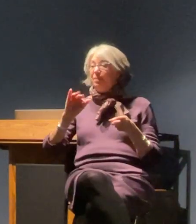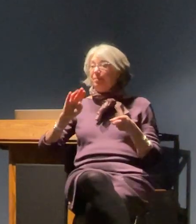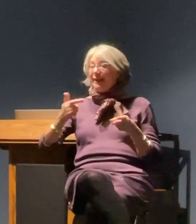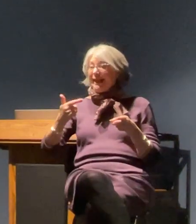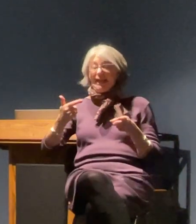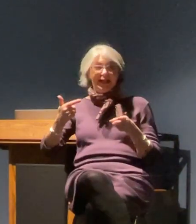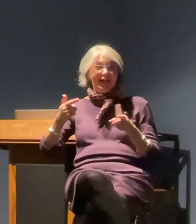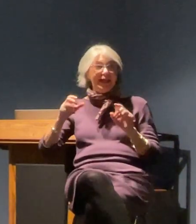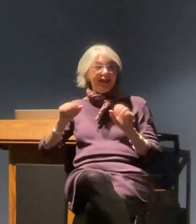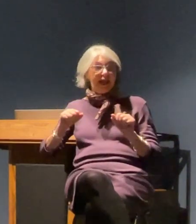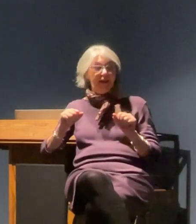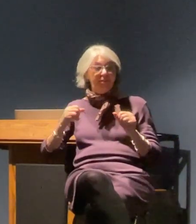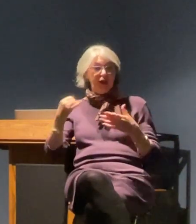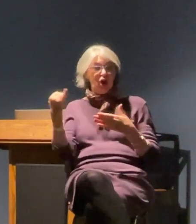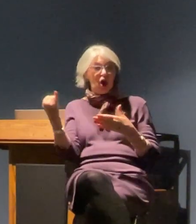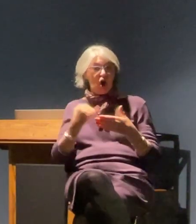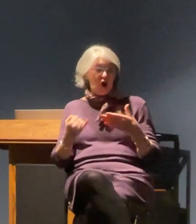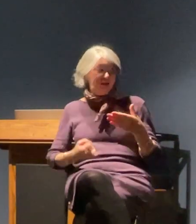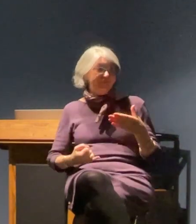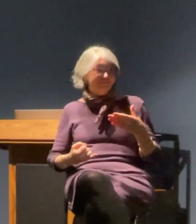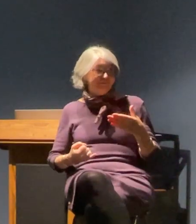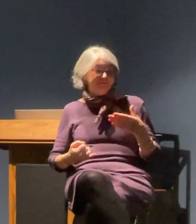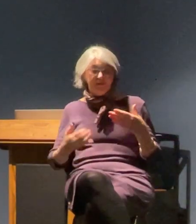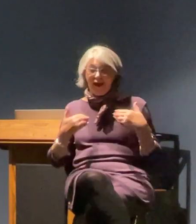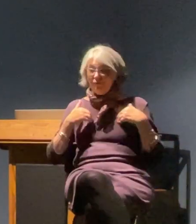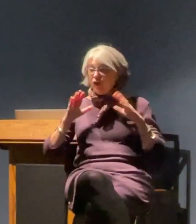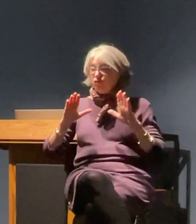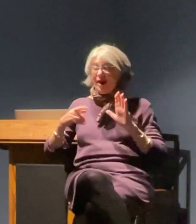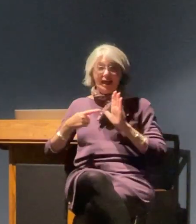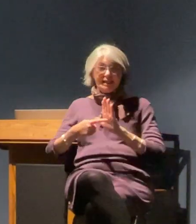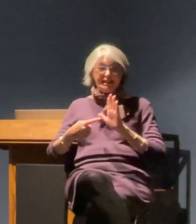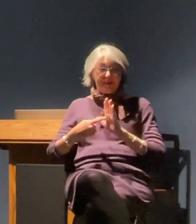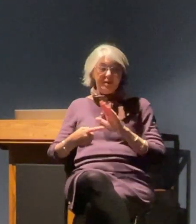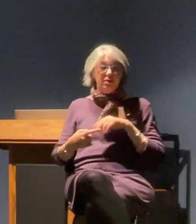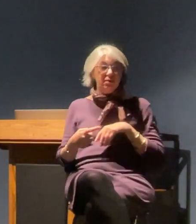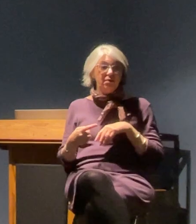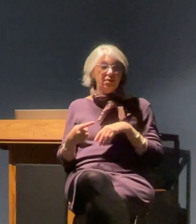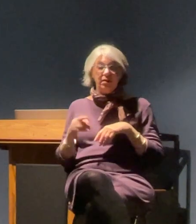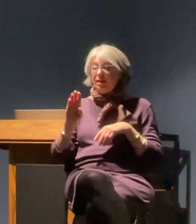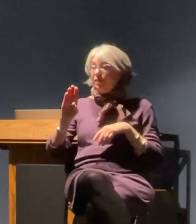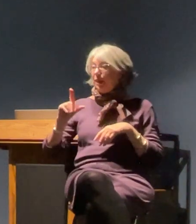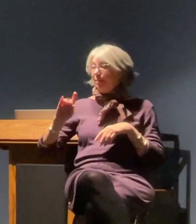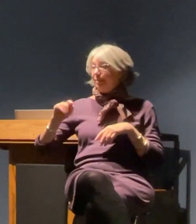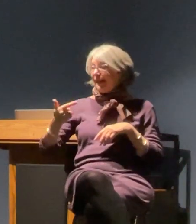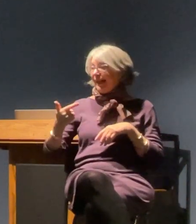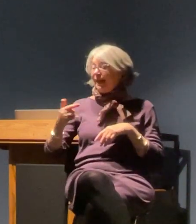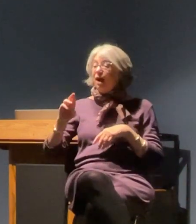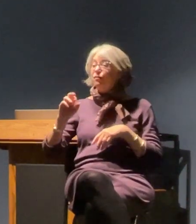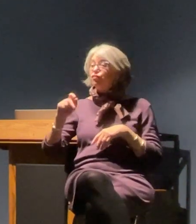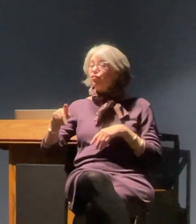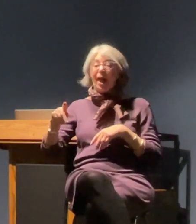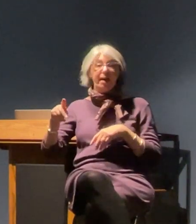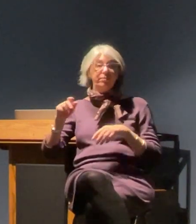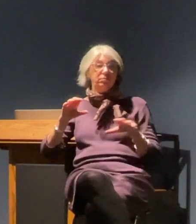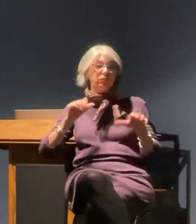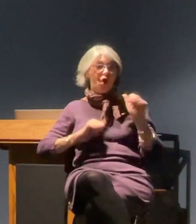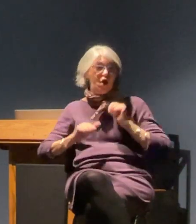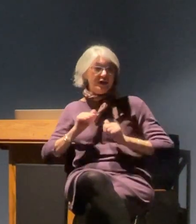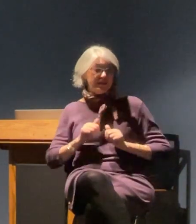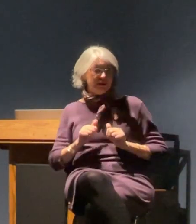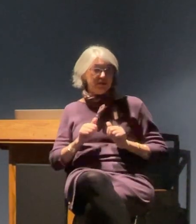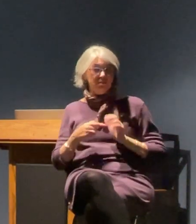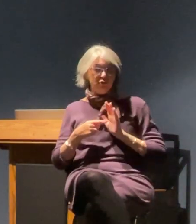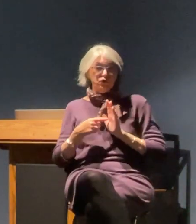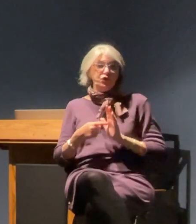art, and that they have a great exhibit of the bling of rap artists. And